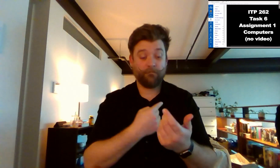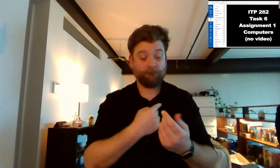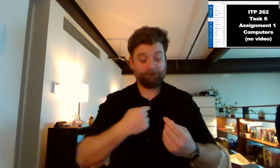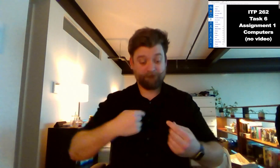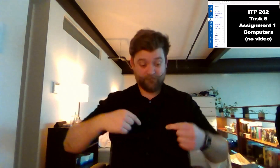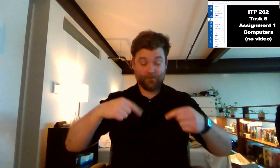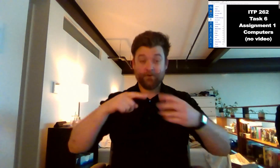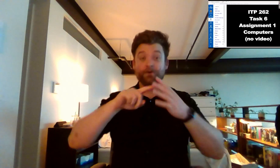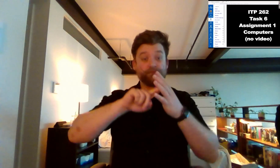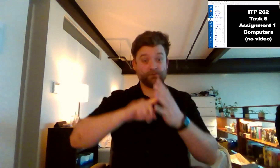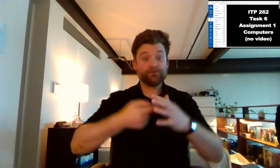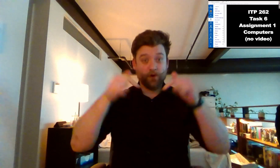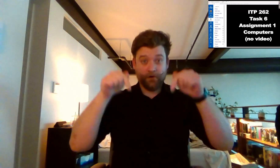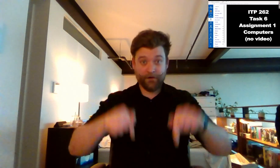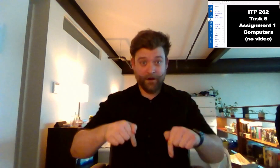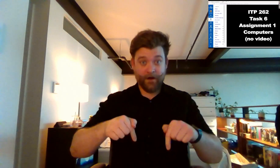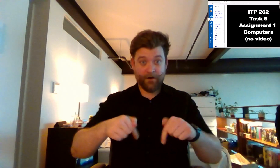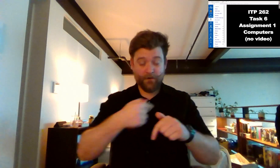better.